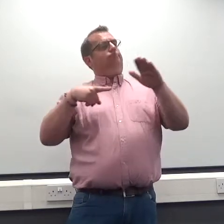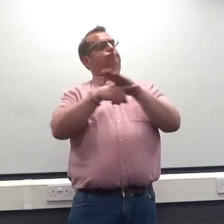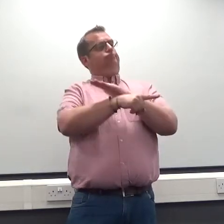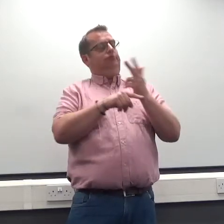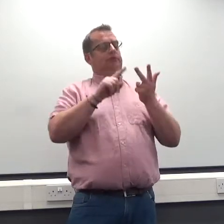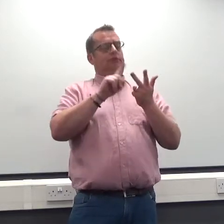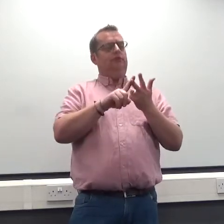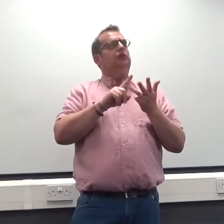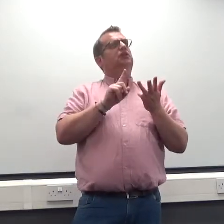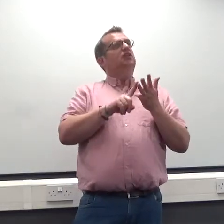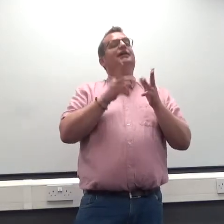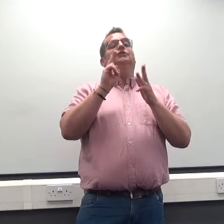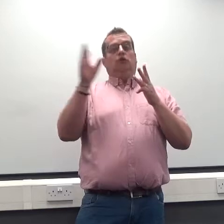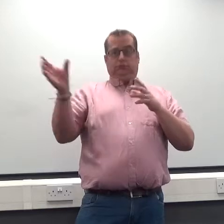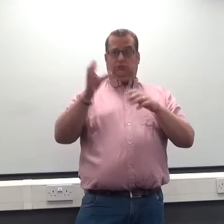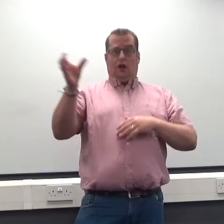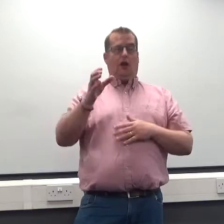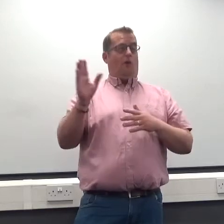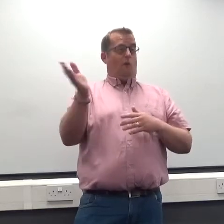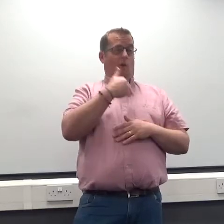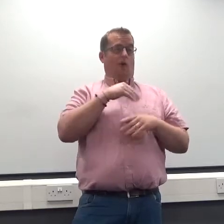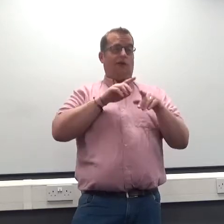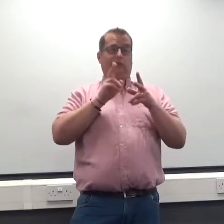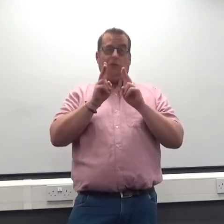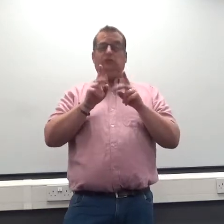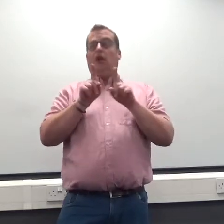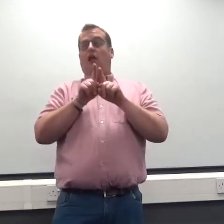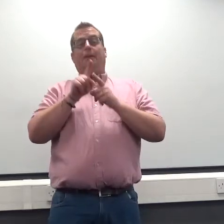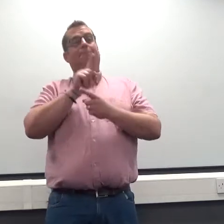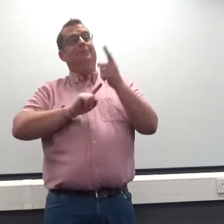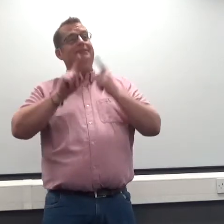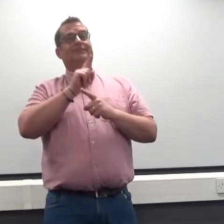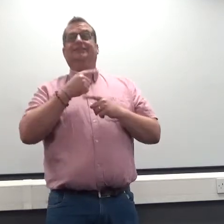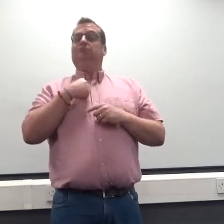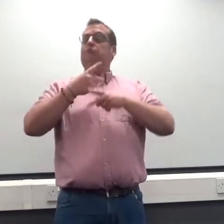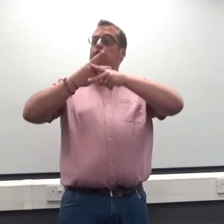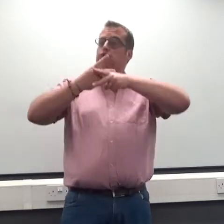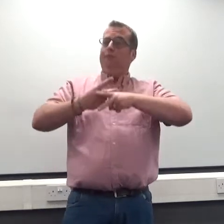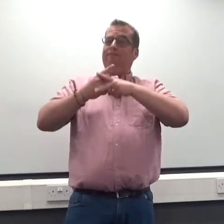sound, it meant that my pager would go off, which meant that I could leave, would need to leave.